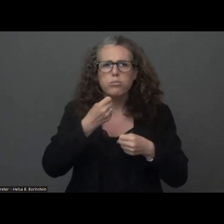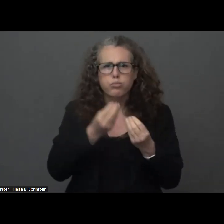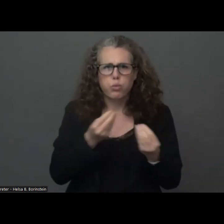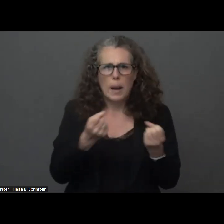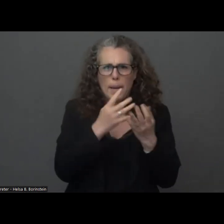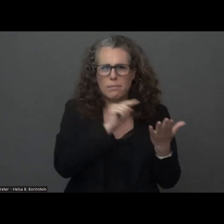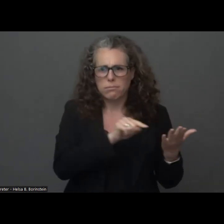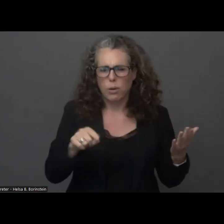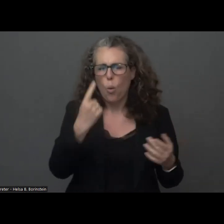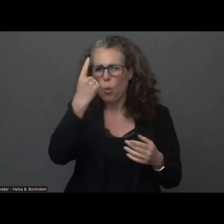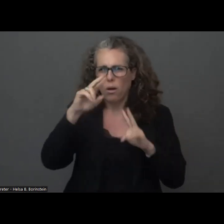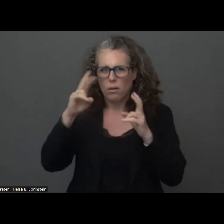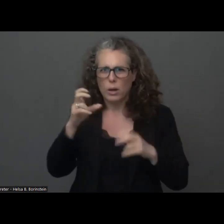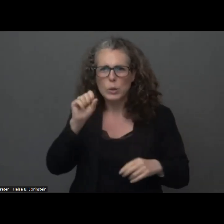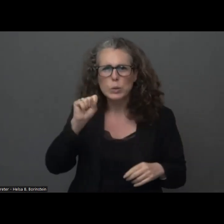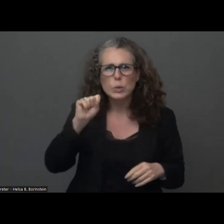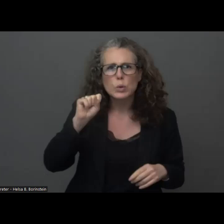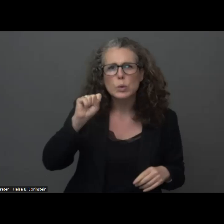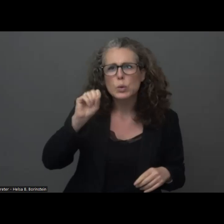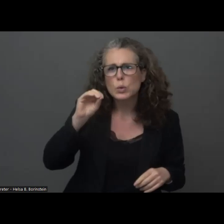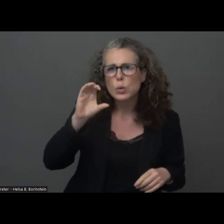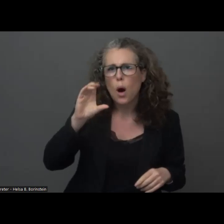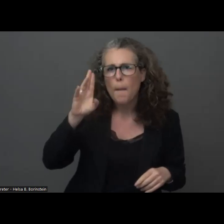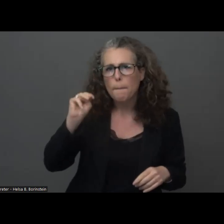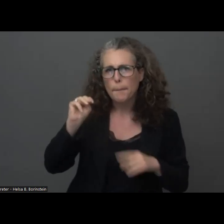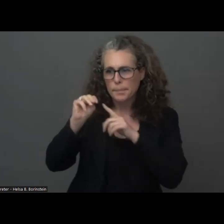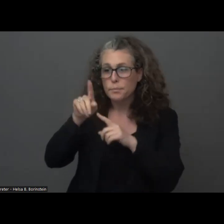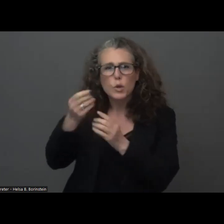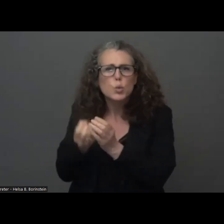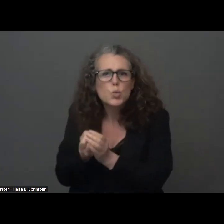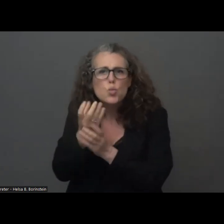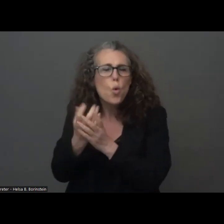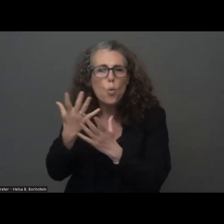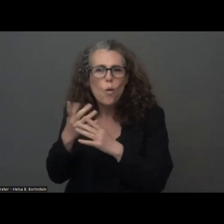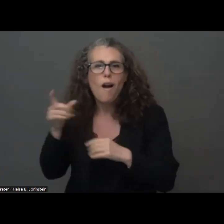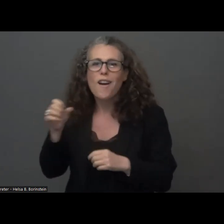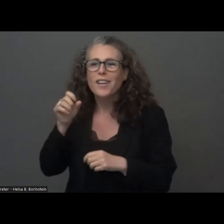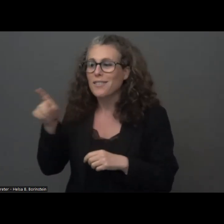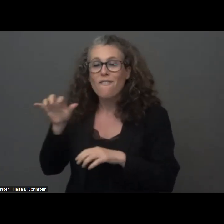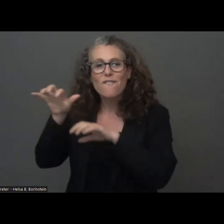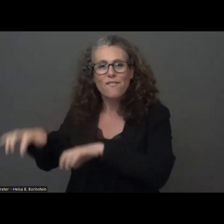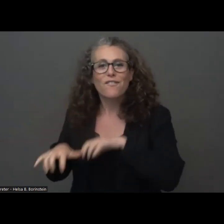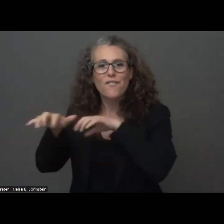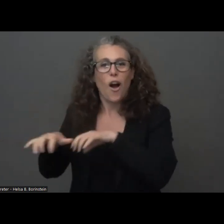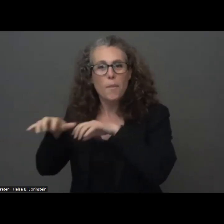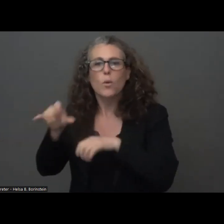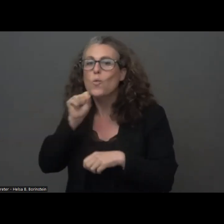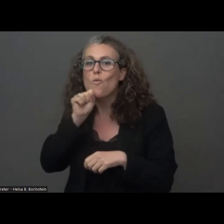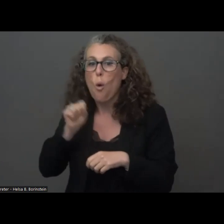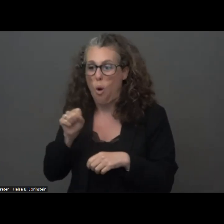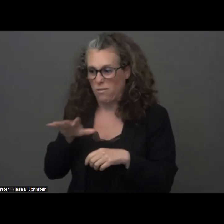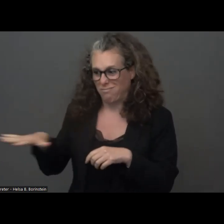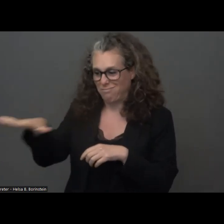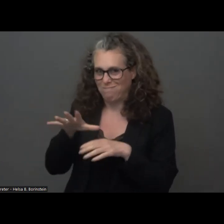sorghum. And so sorghum is grown by our smallholder farmers, and it's quite a marginalized group. These